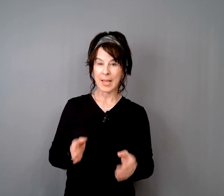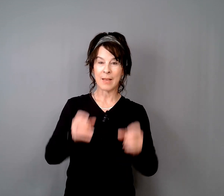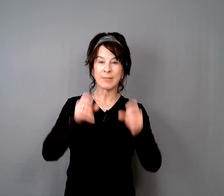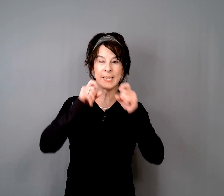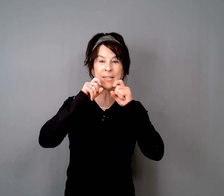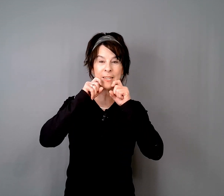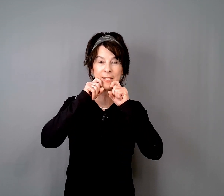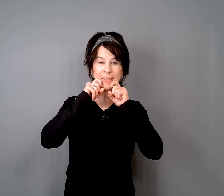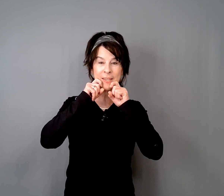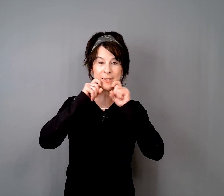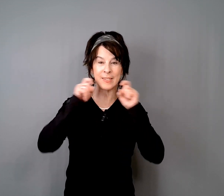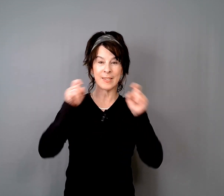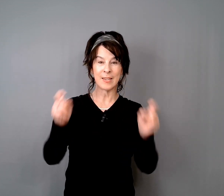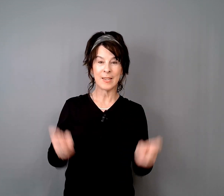I've seen it like this,